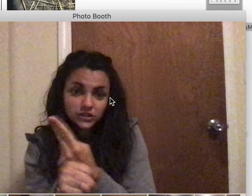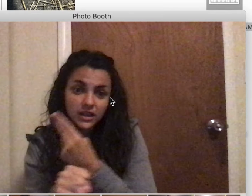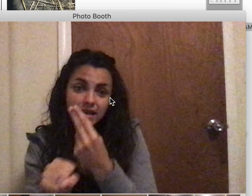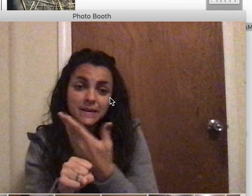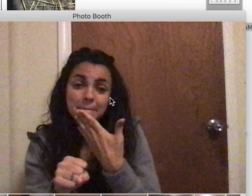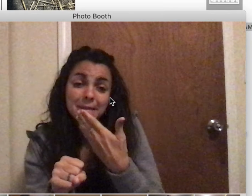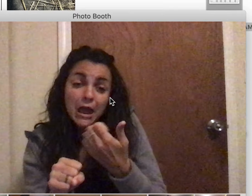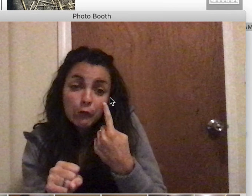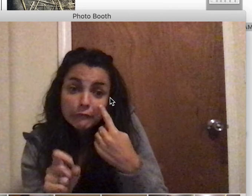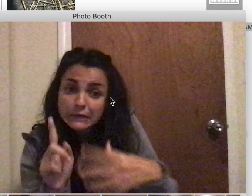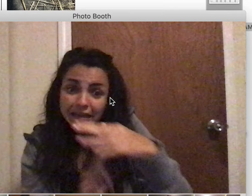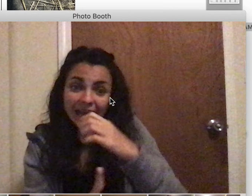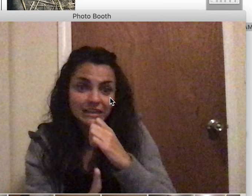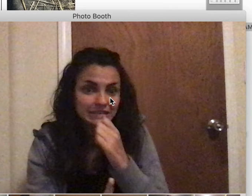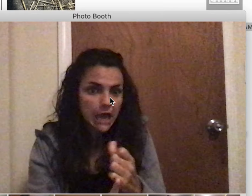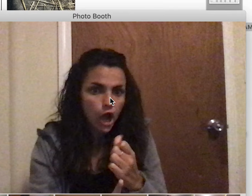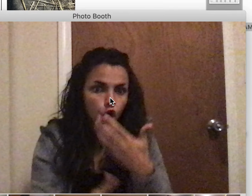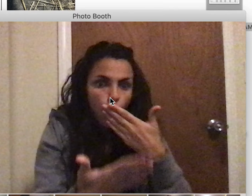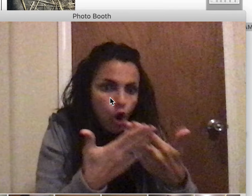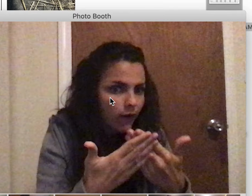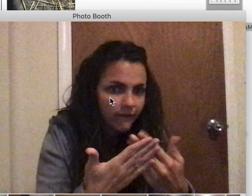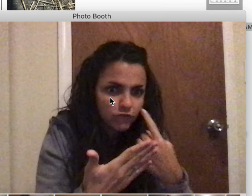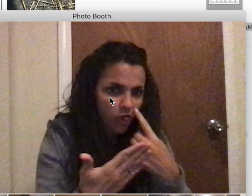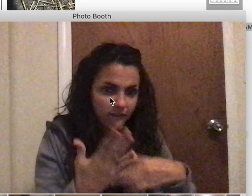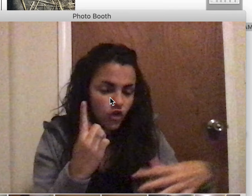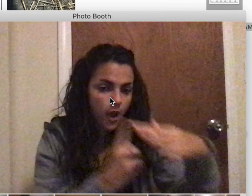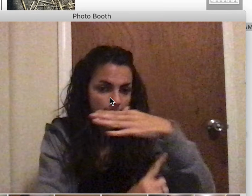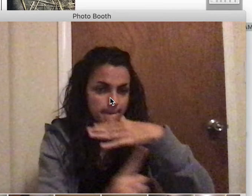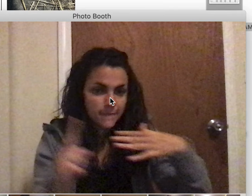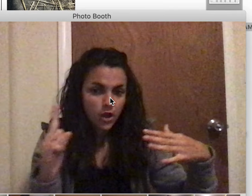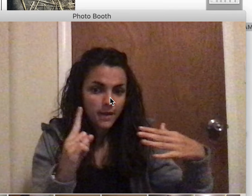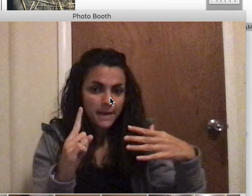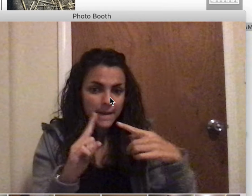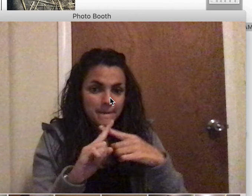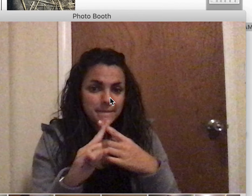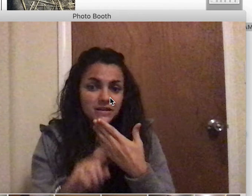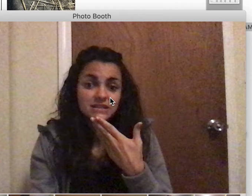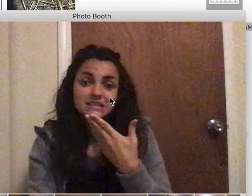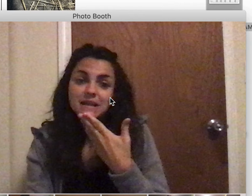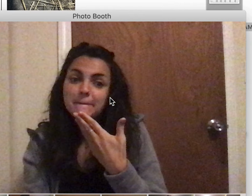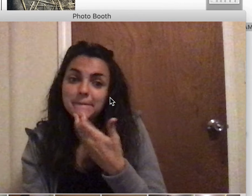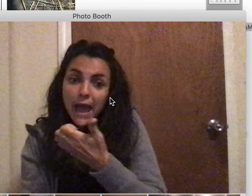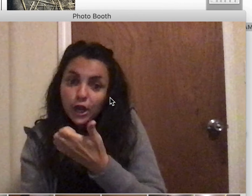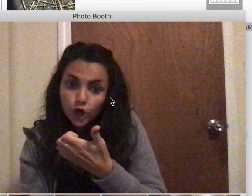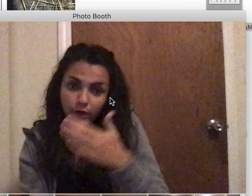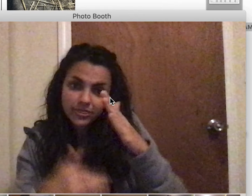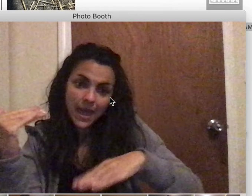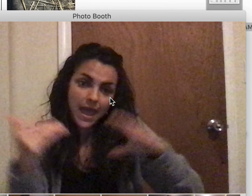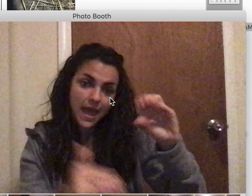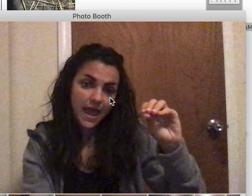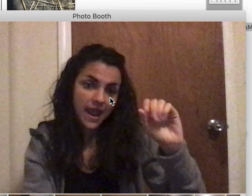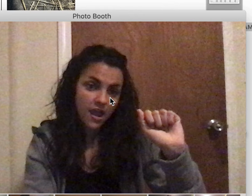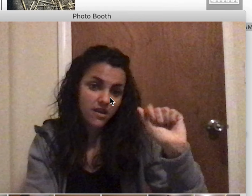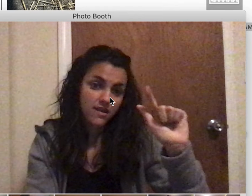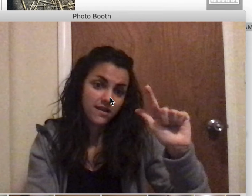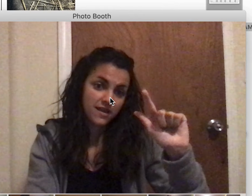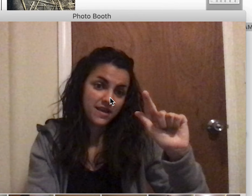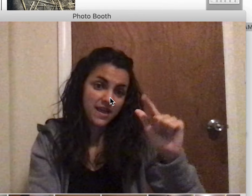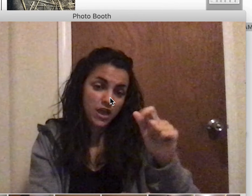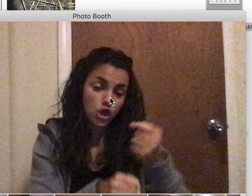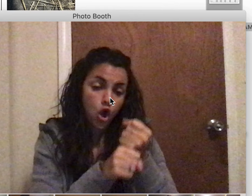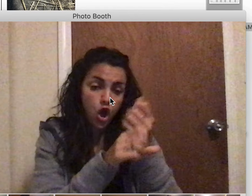environment totally, but it is better than burning coal, which has many impurities and leads to more air